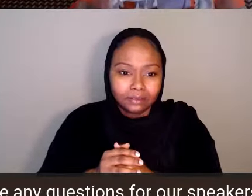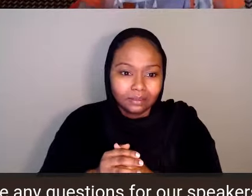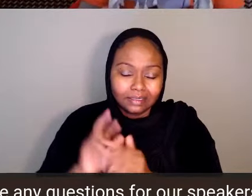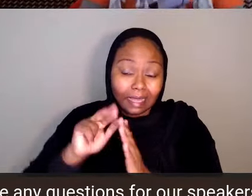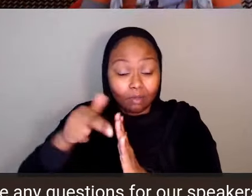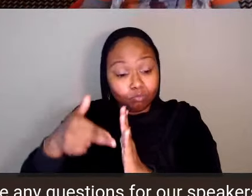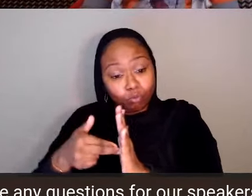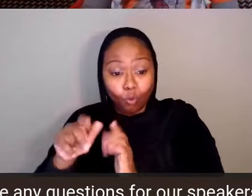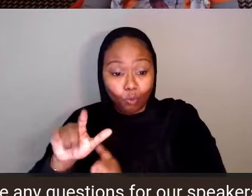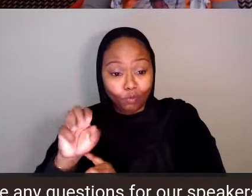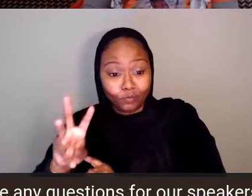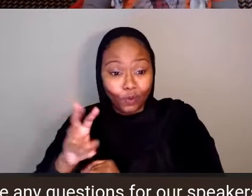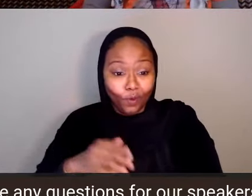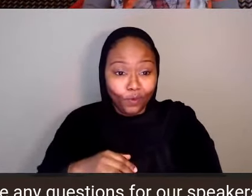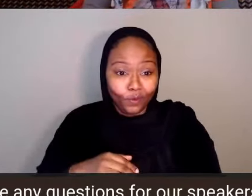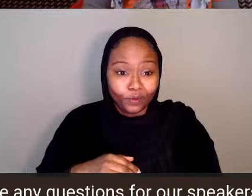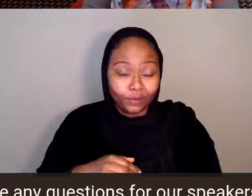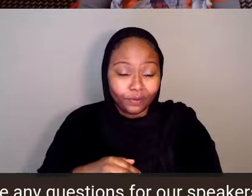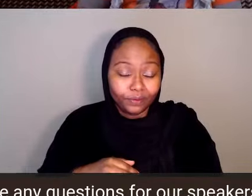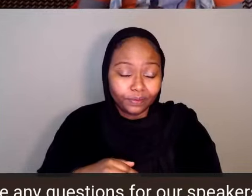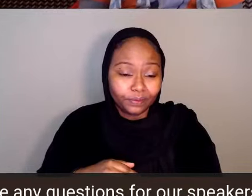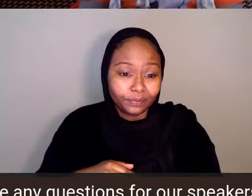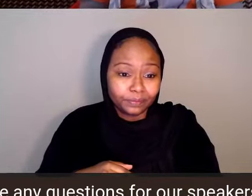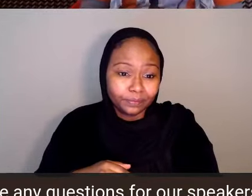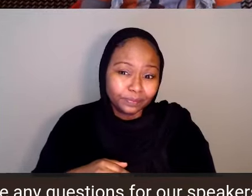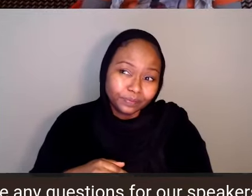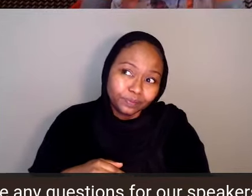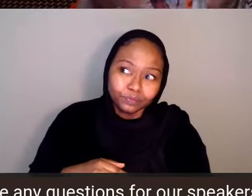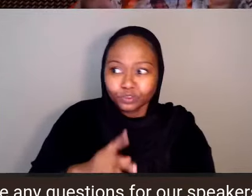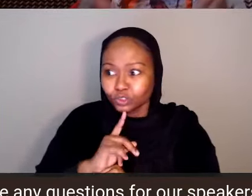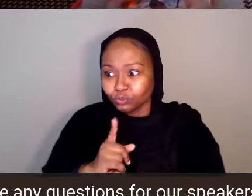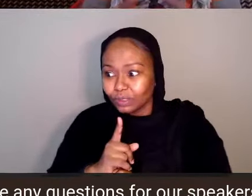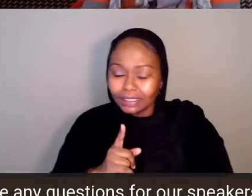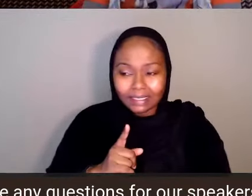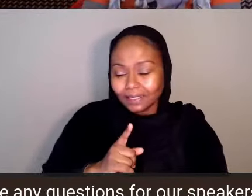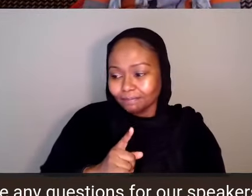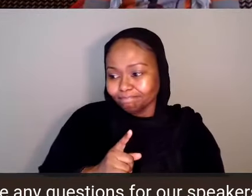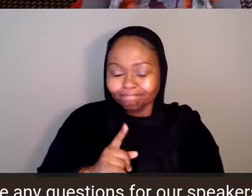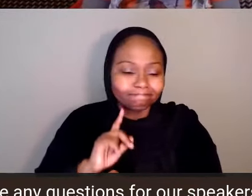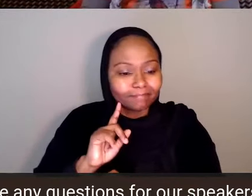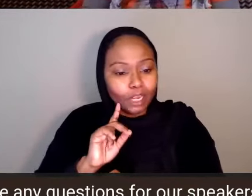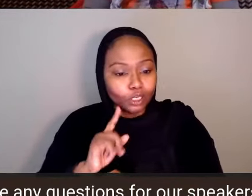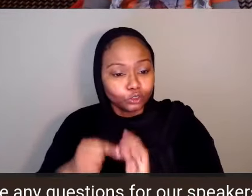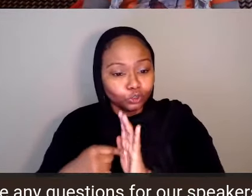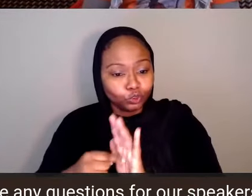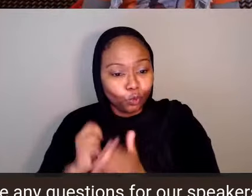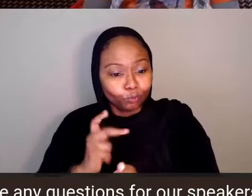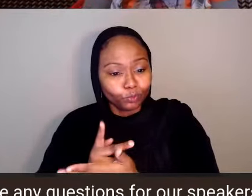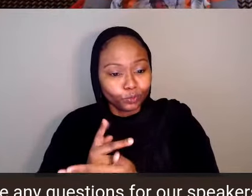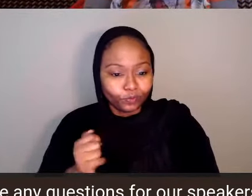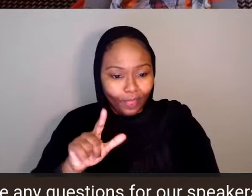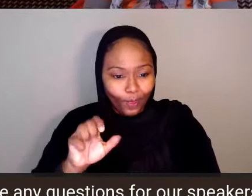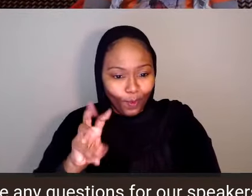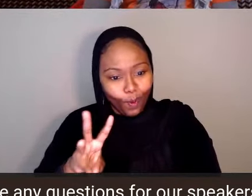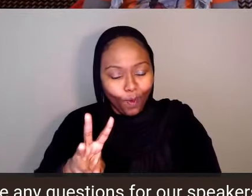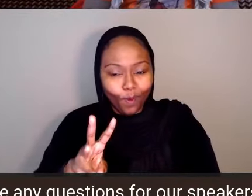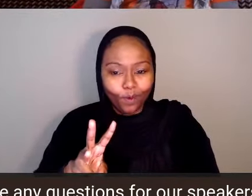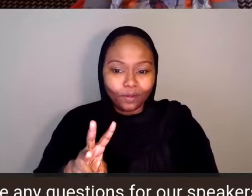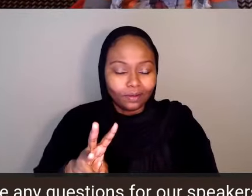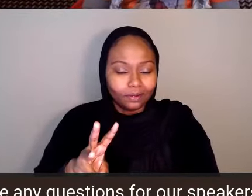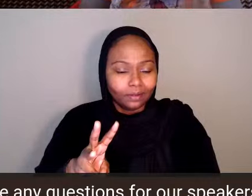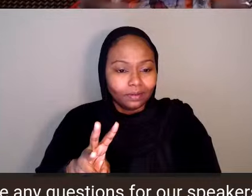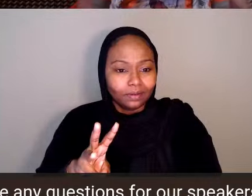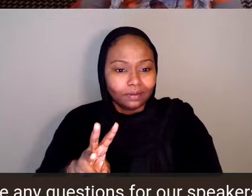the law to legalize their actions, playing with the terminologies, reframing,